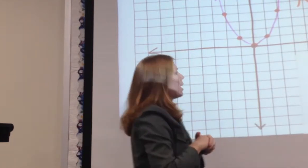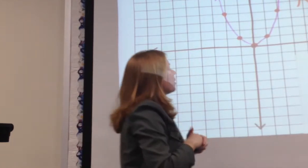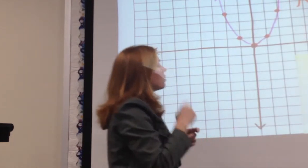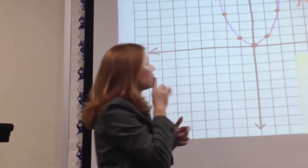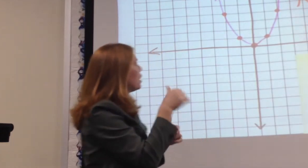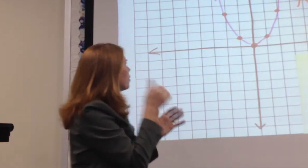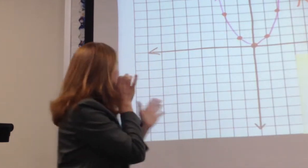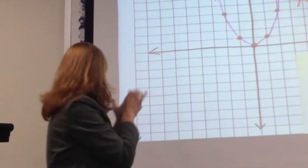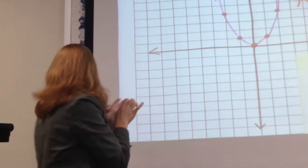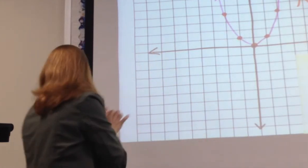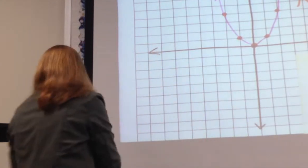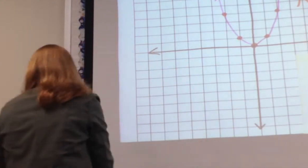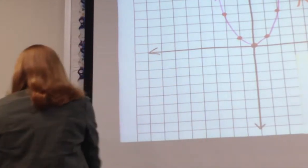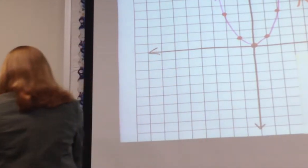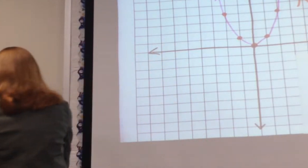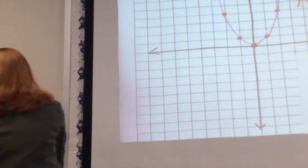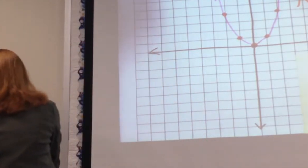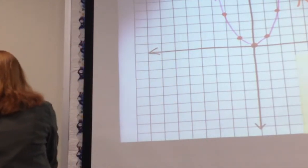Okay? Another example.